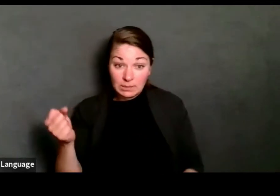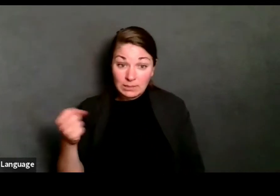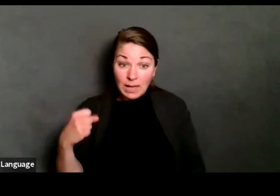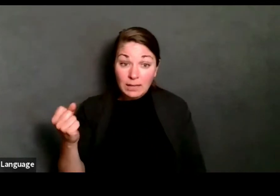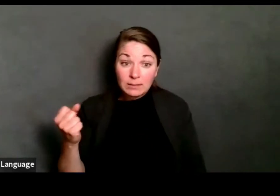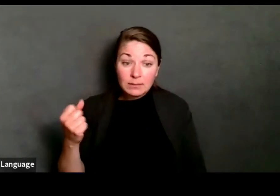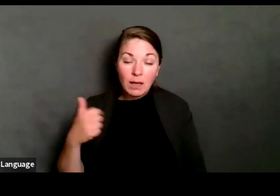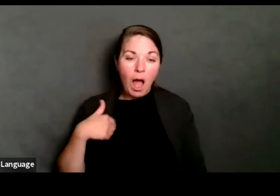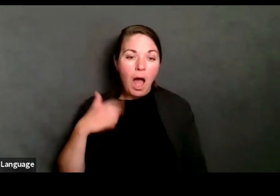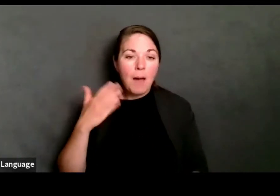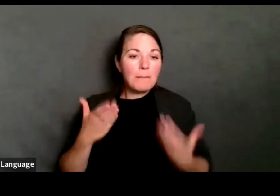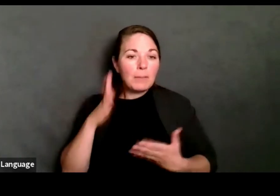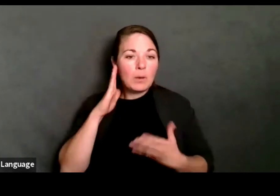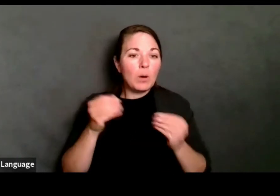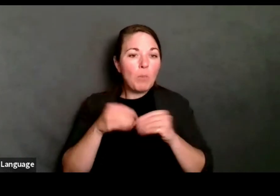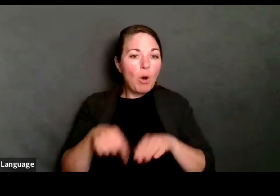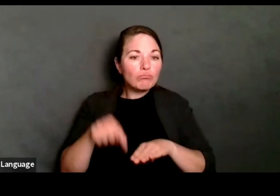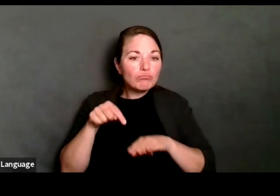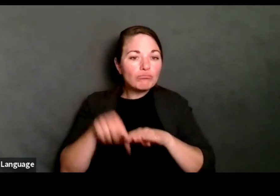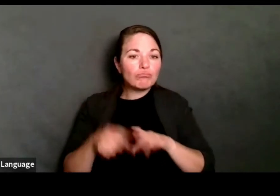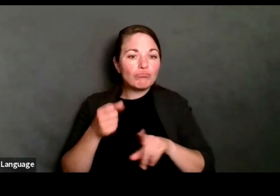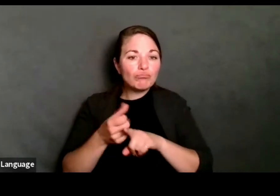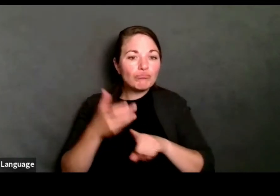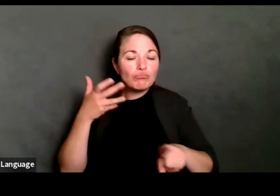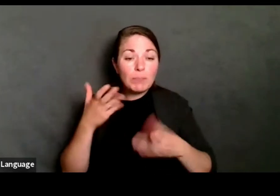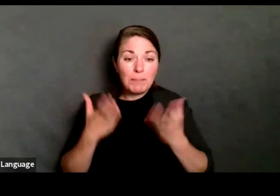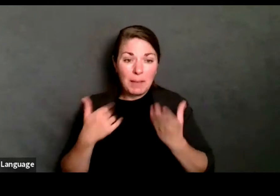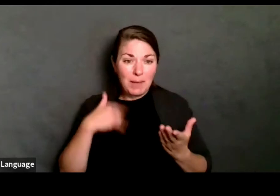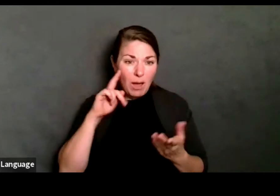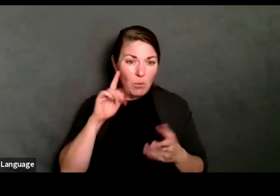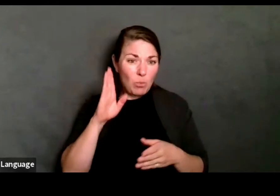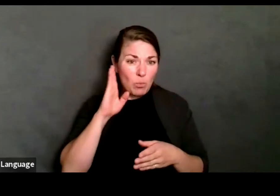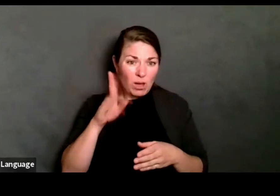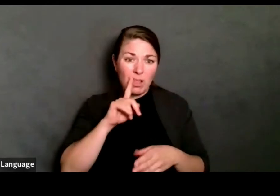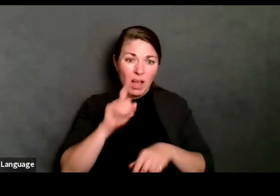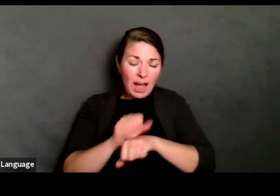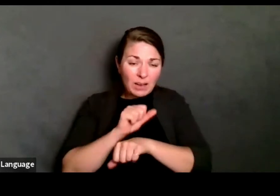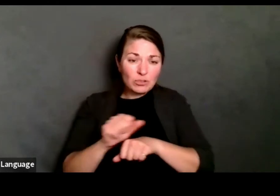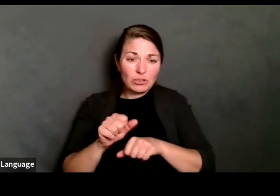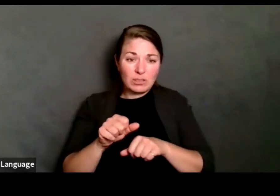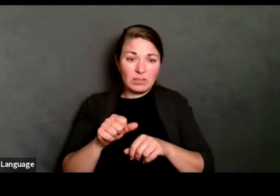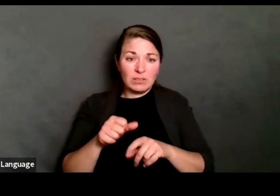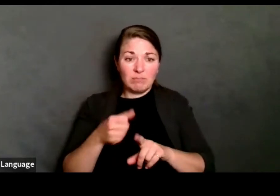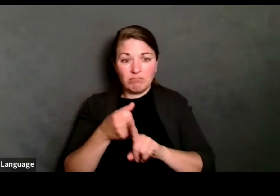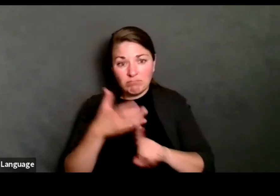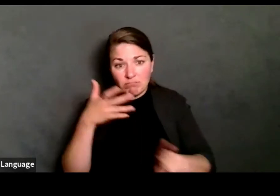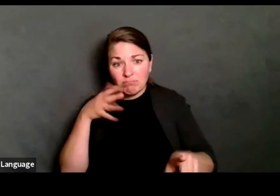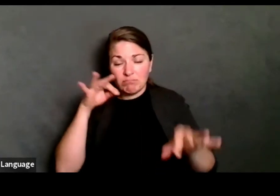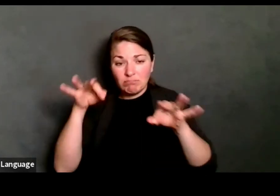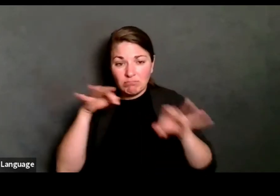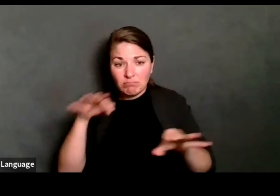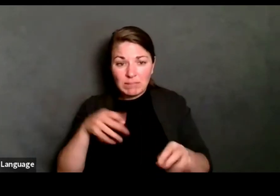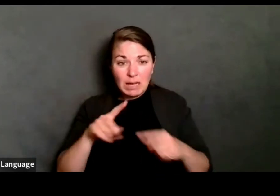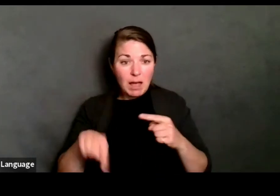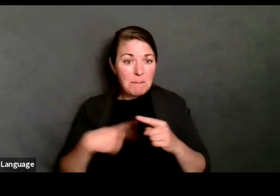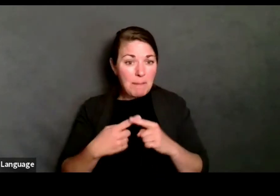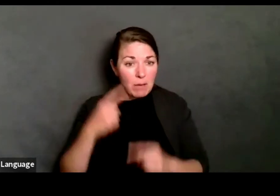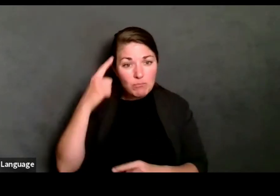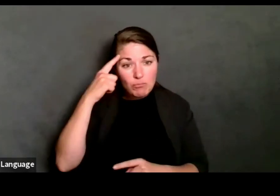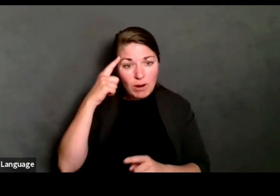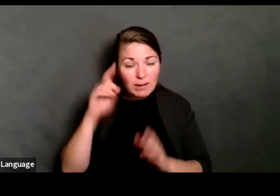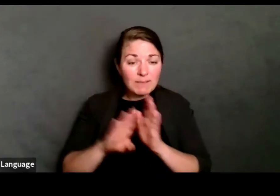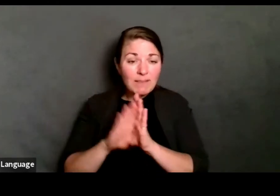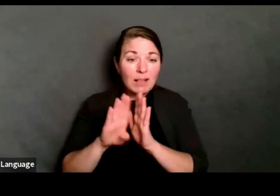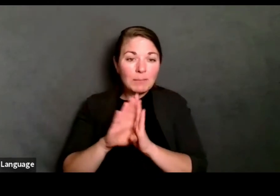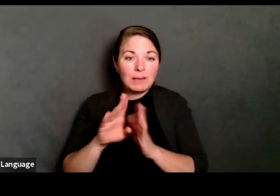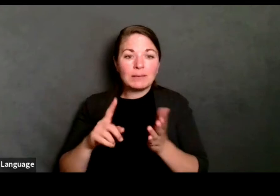yes, then I might go into more detail here. I might actually get into a tiny treatise on brain development. Sometimes